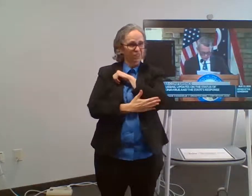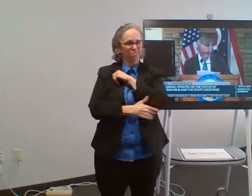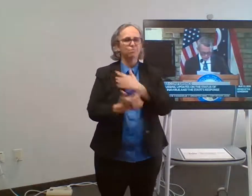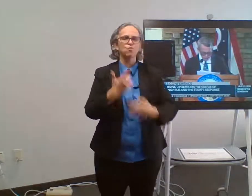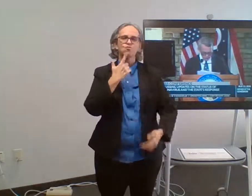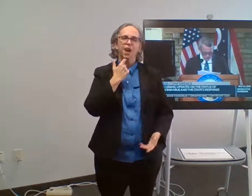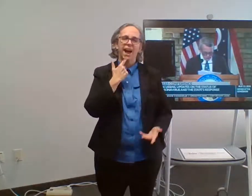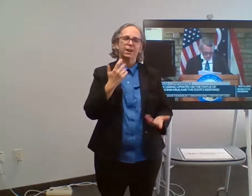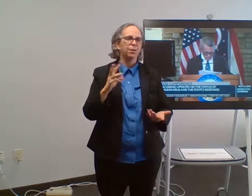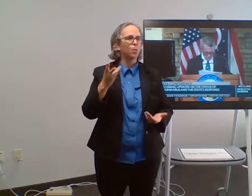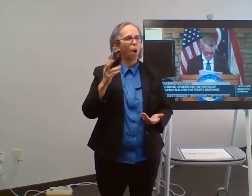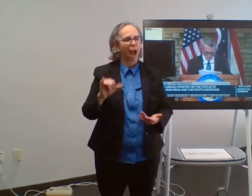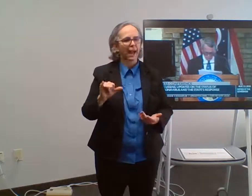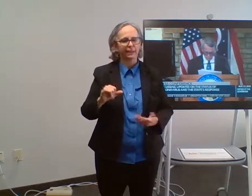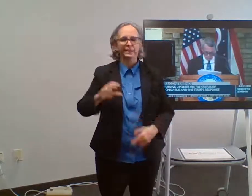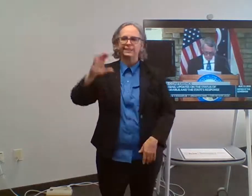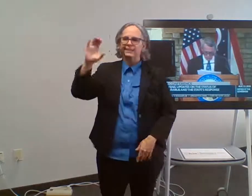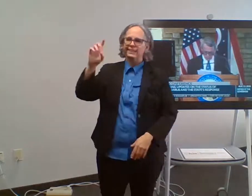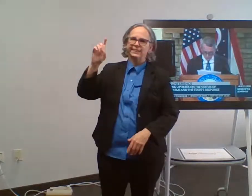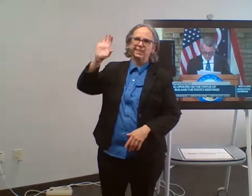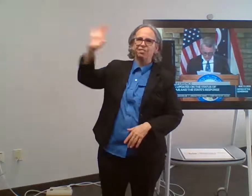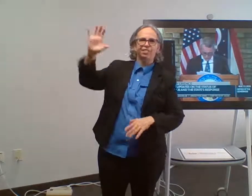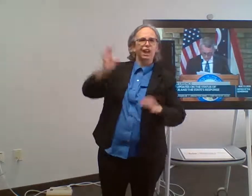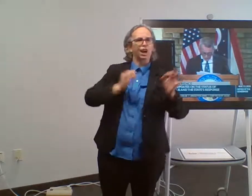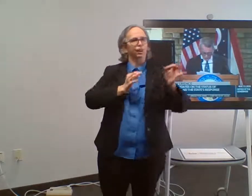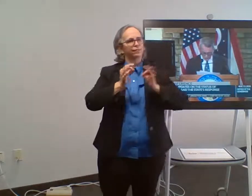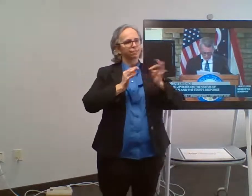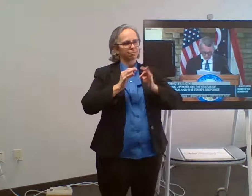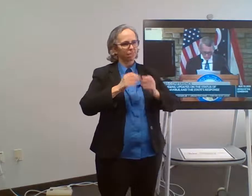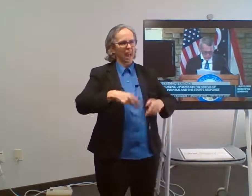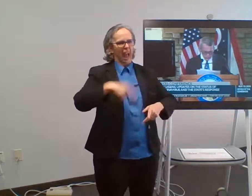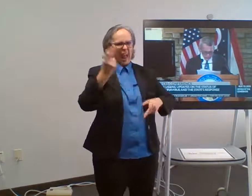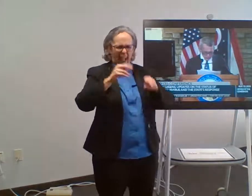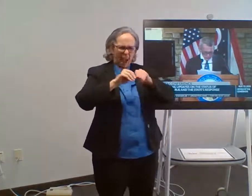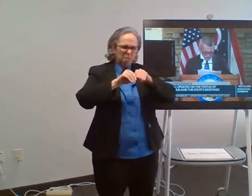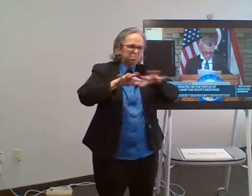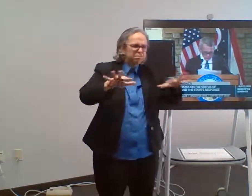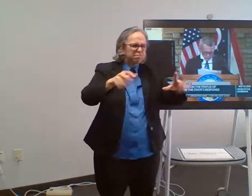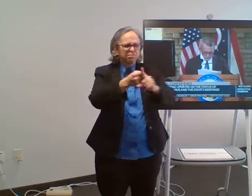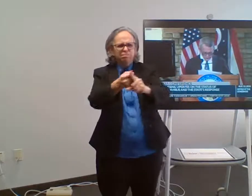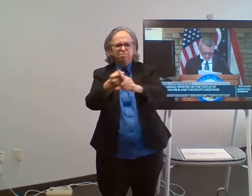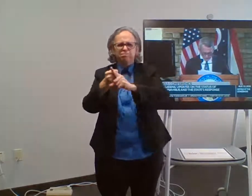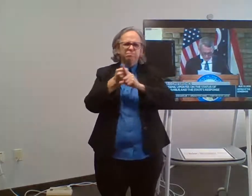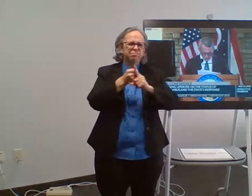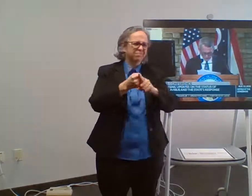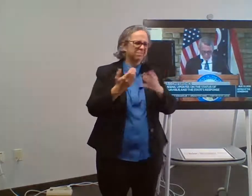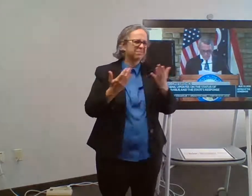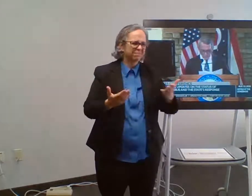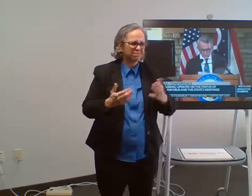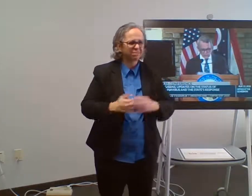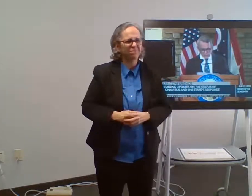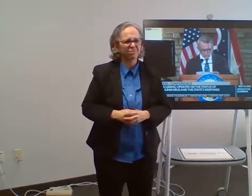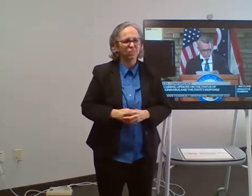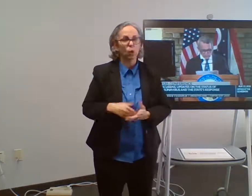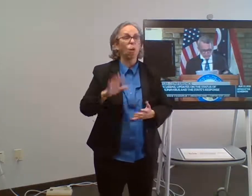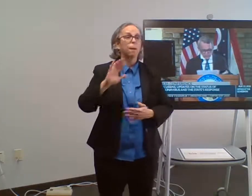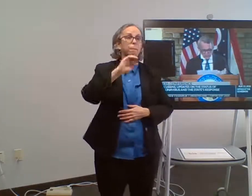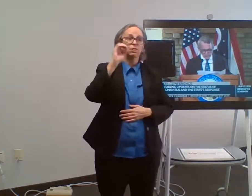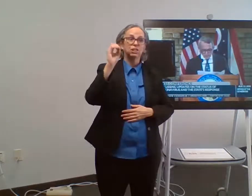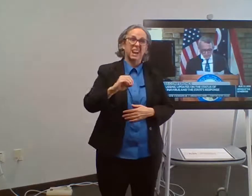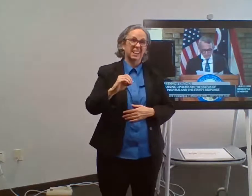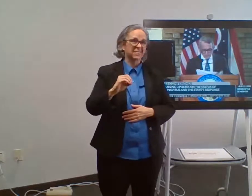week. They only met 2 other indicators, cases per capita and percentage of cases in non-congregate